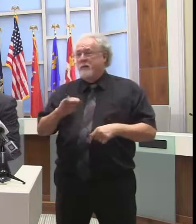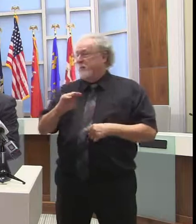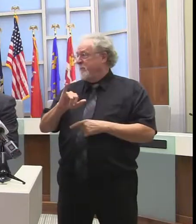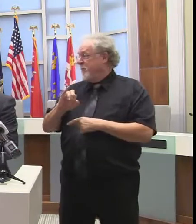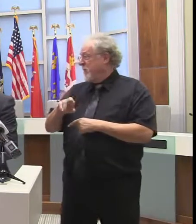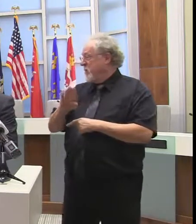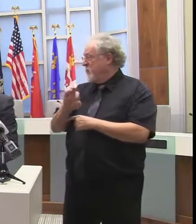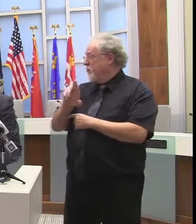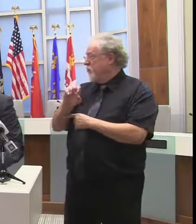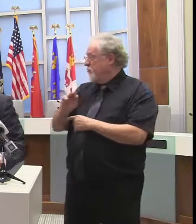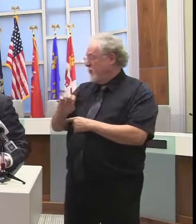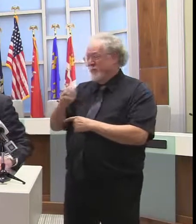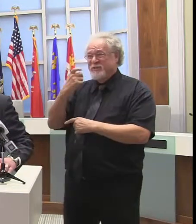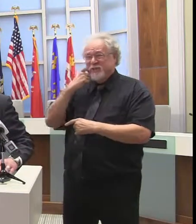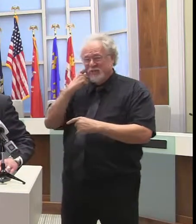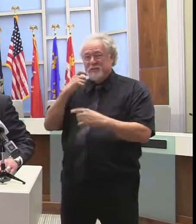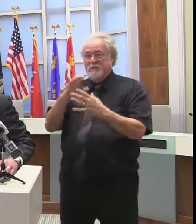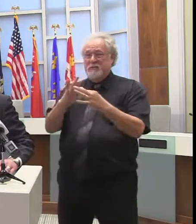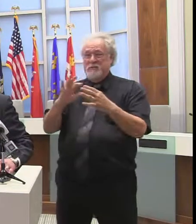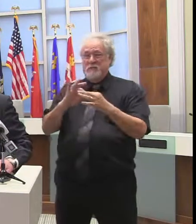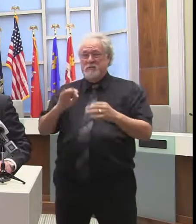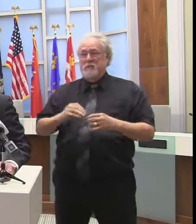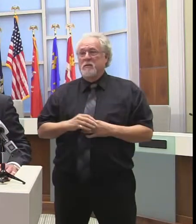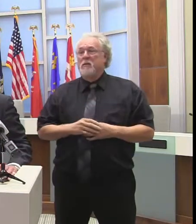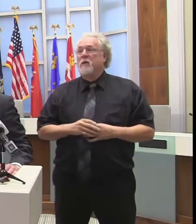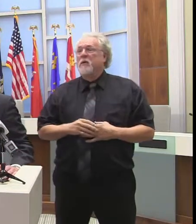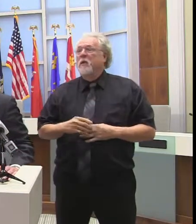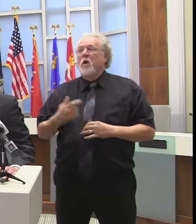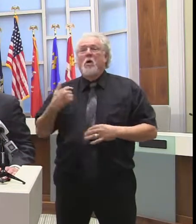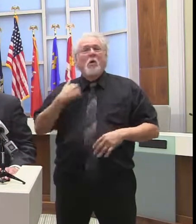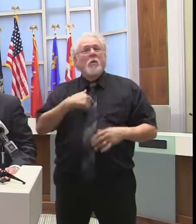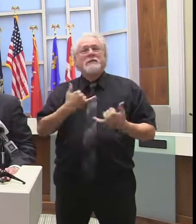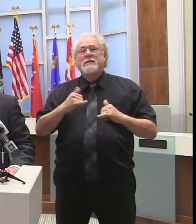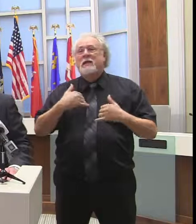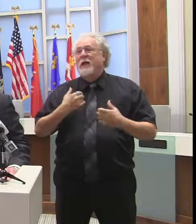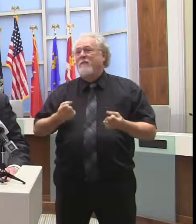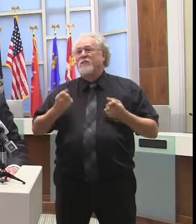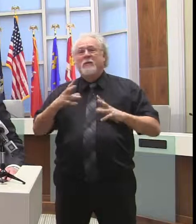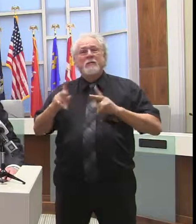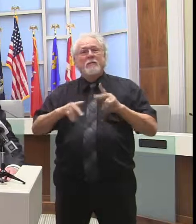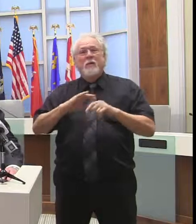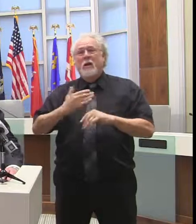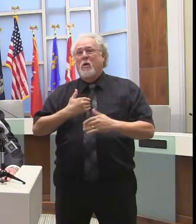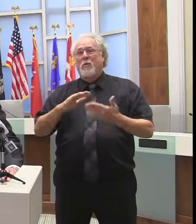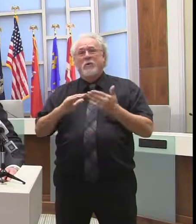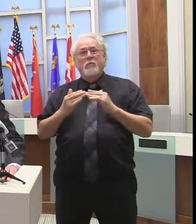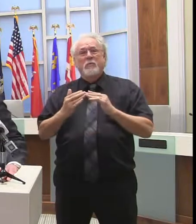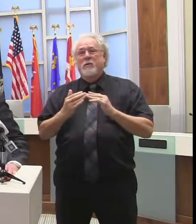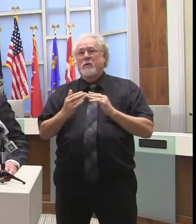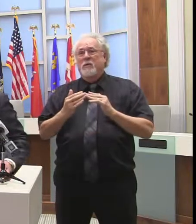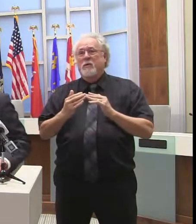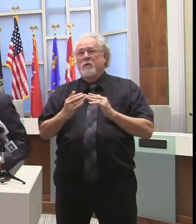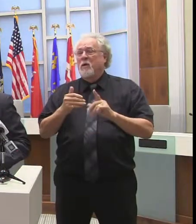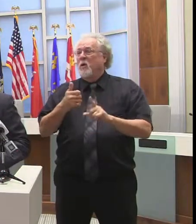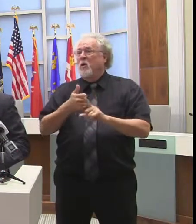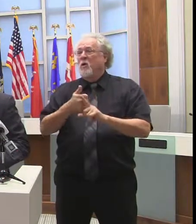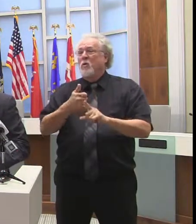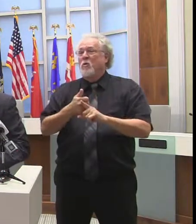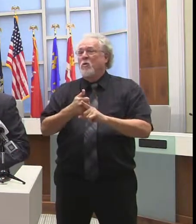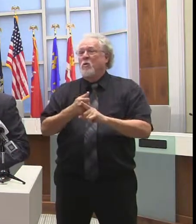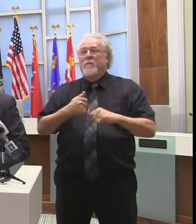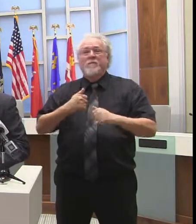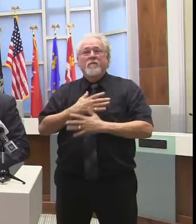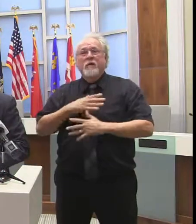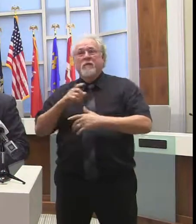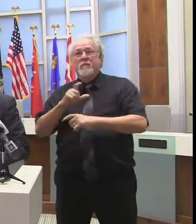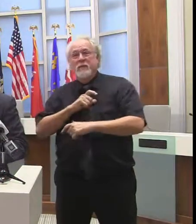Broome just made a similar comment a few minutes ago, we still have too many people in our community who are afraid of the police and